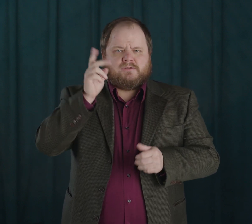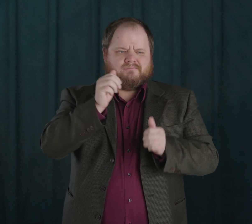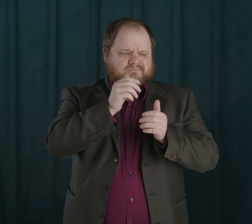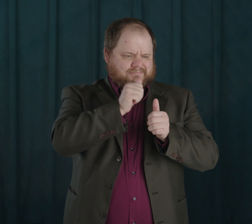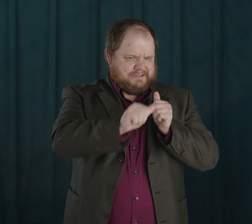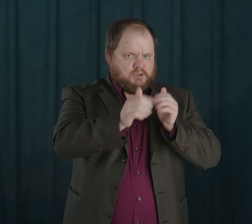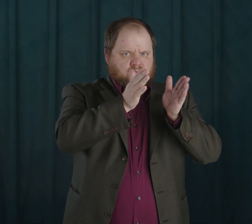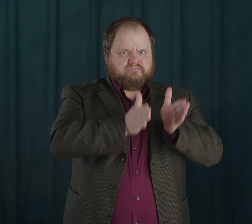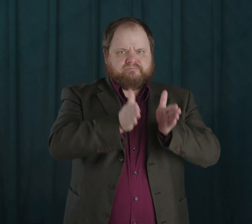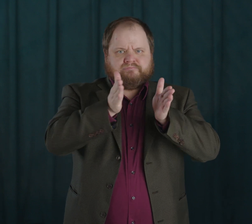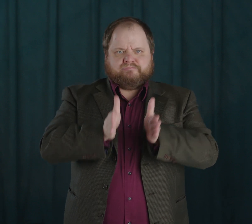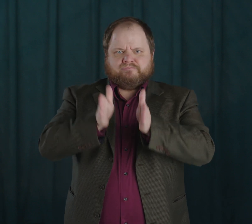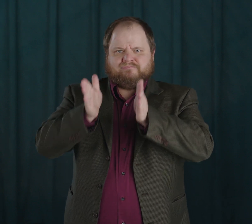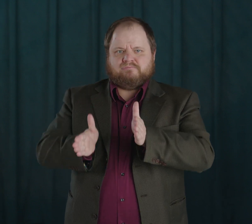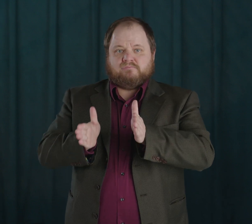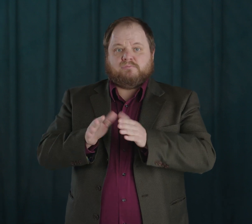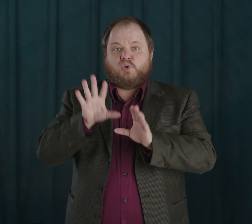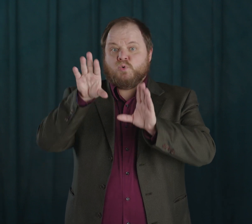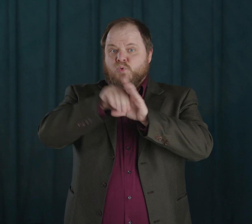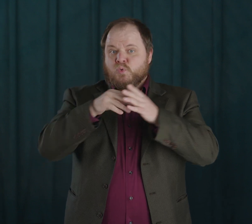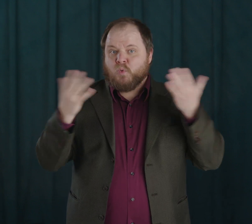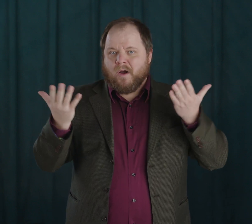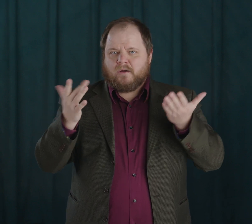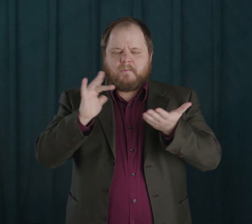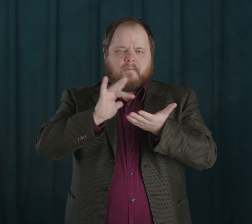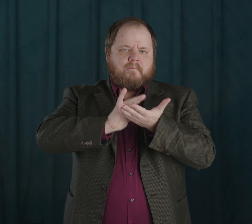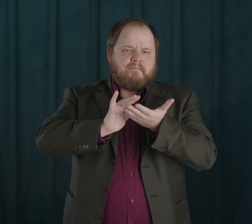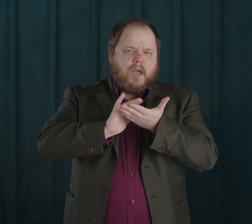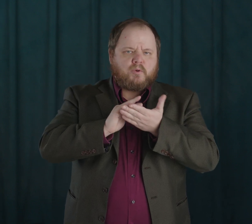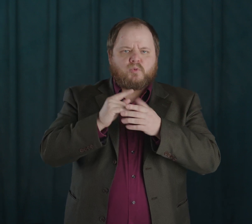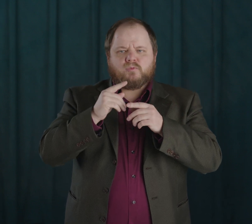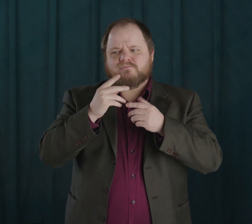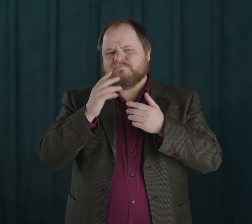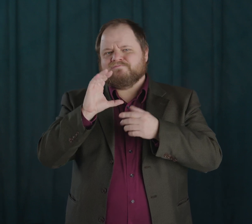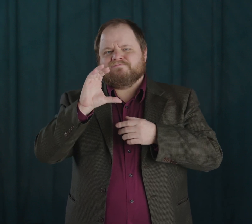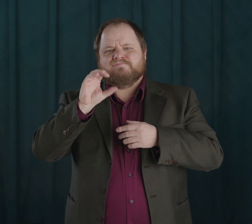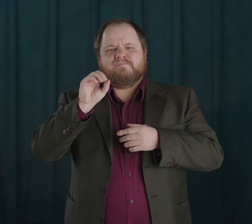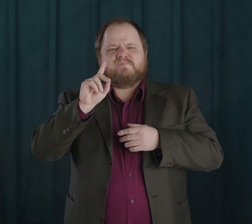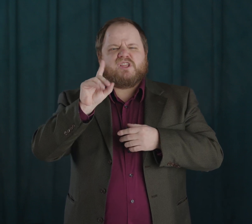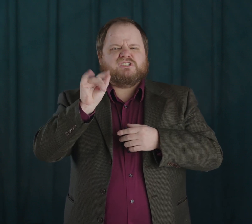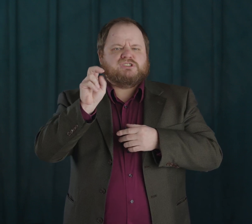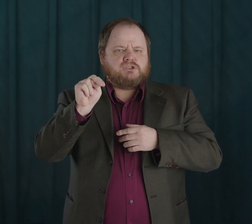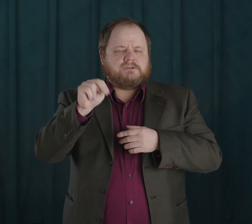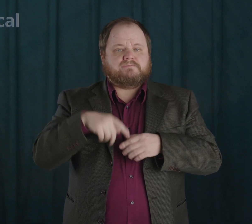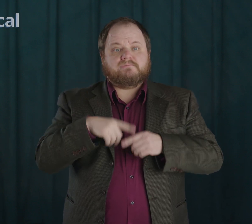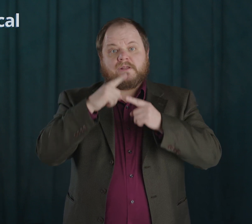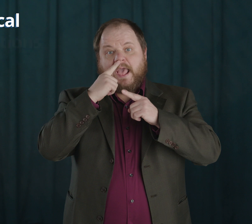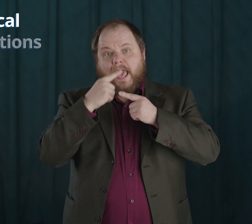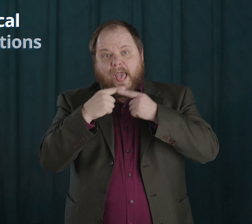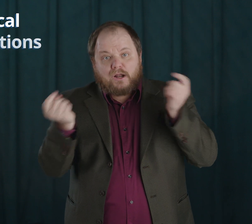Collect the medical history for each person you are picking up medication for, including medical